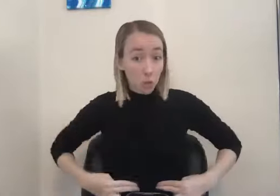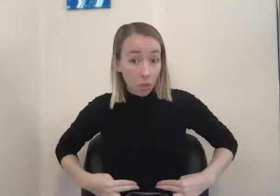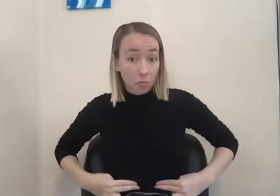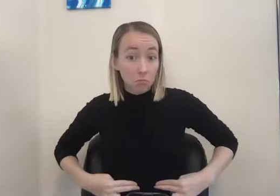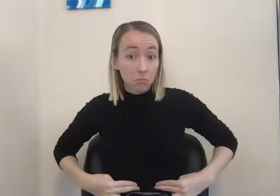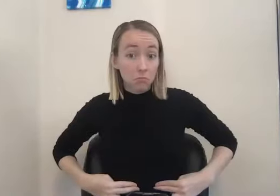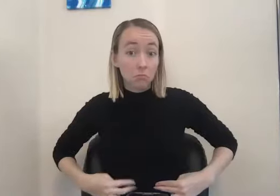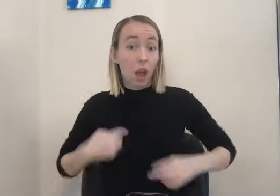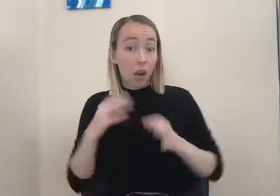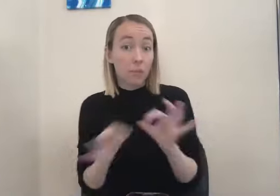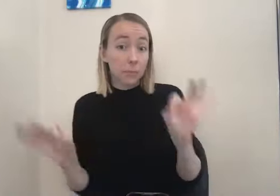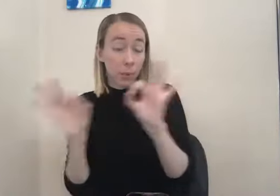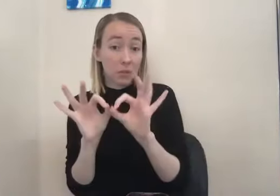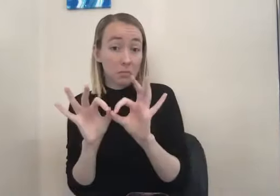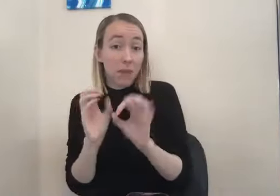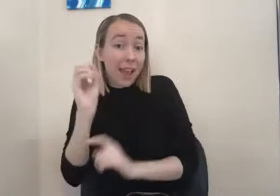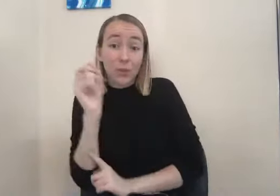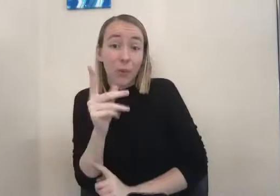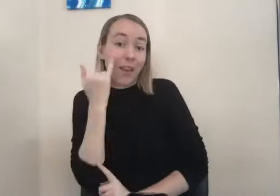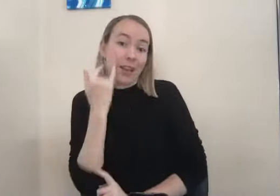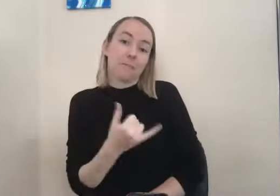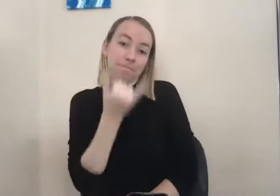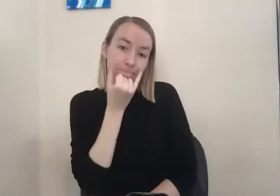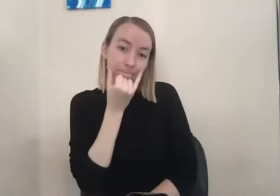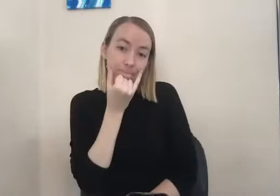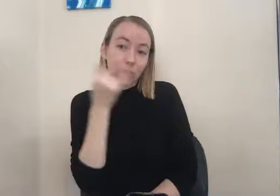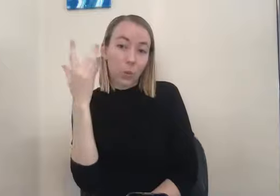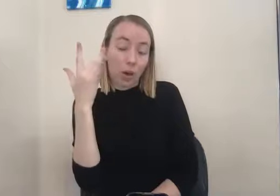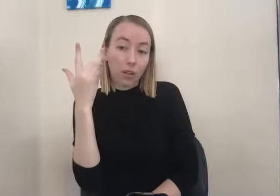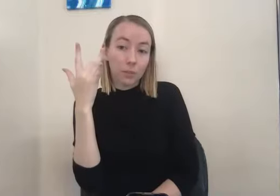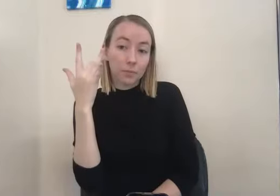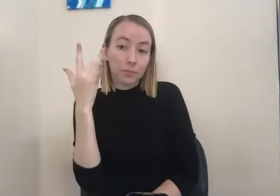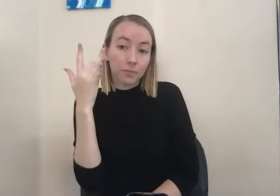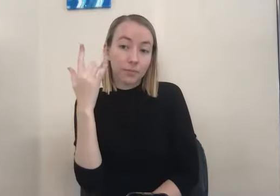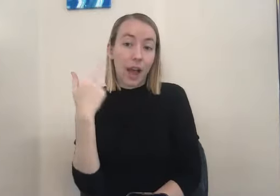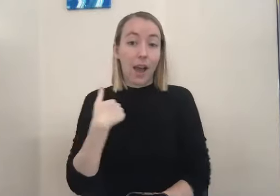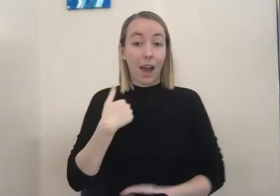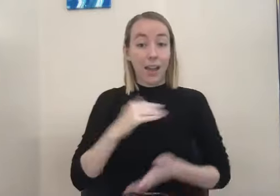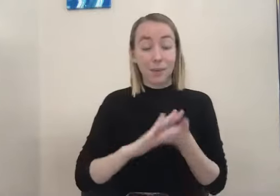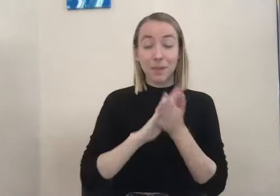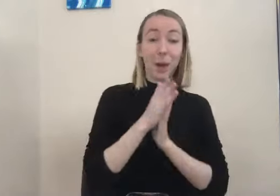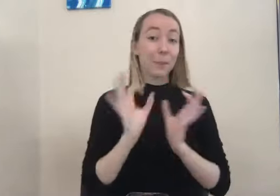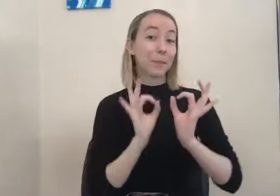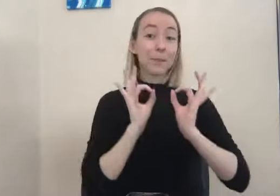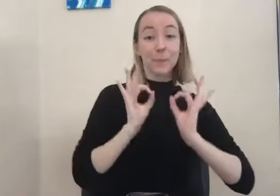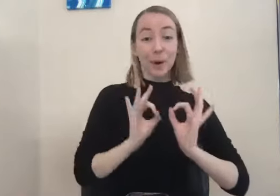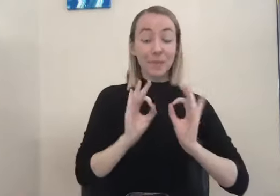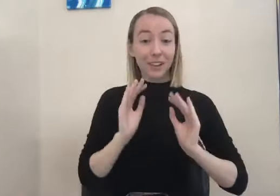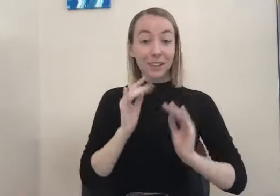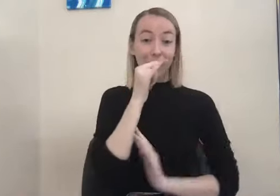malady. And that night I knew that I suffered from a spiritual sickness, and until I accepted that, then I wasn't going to get any better in